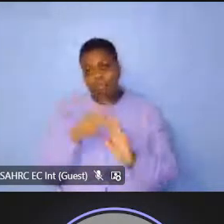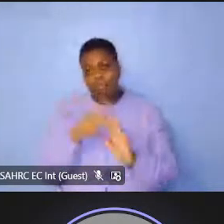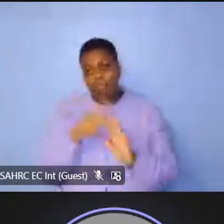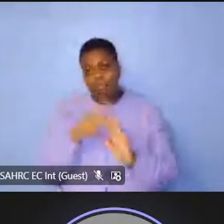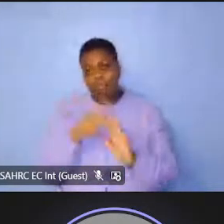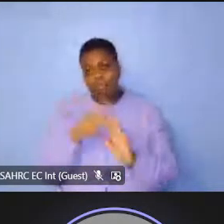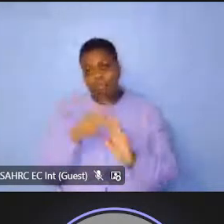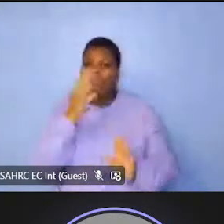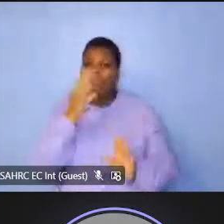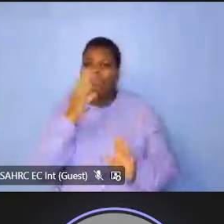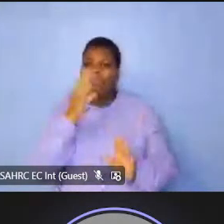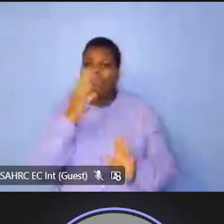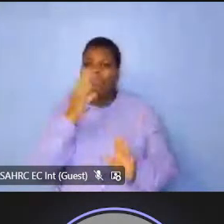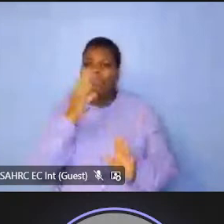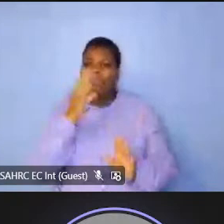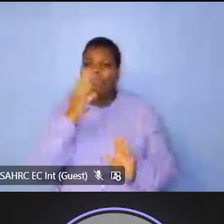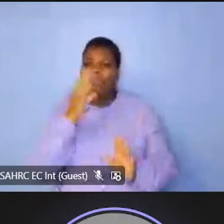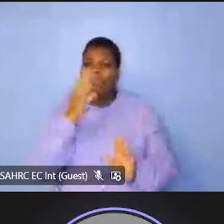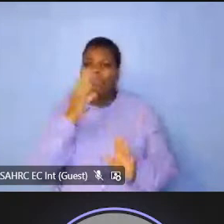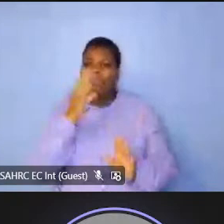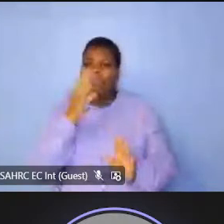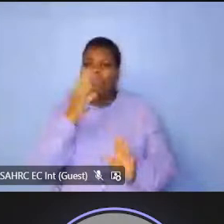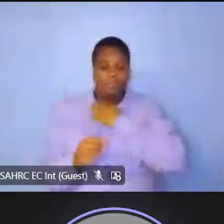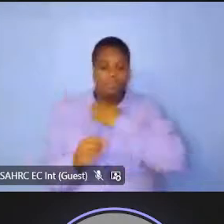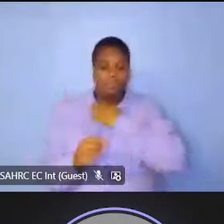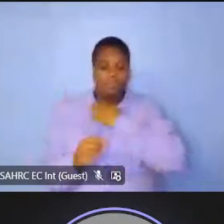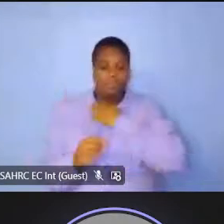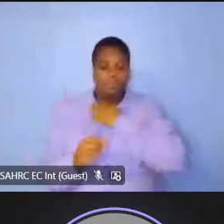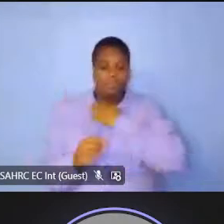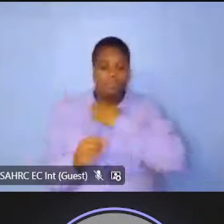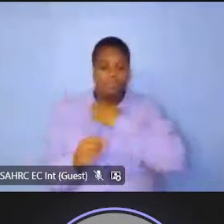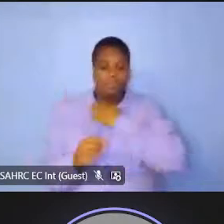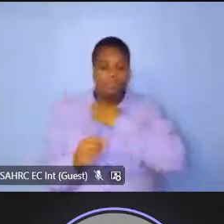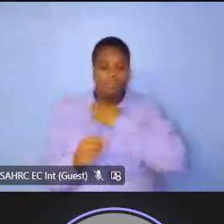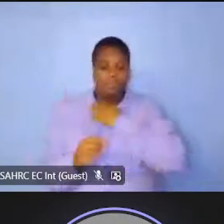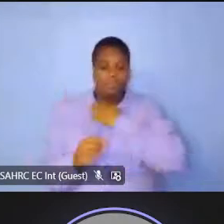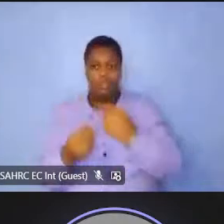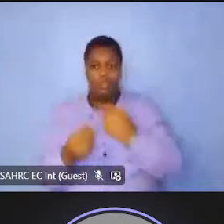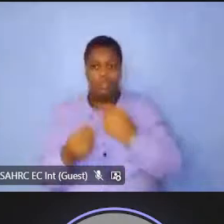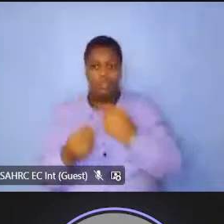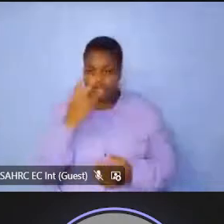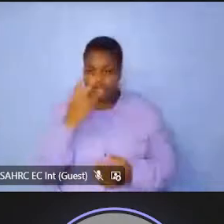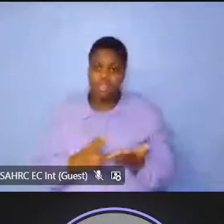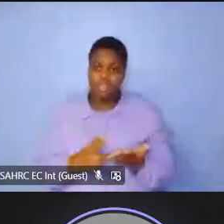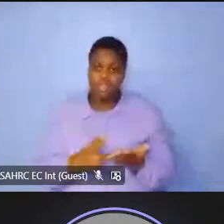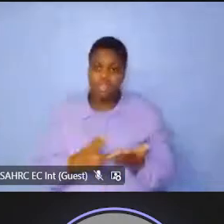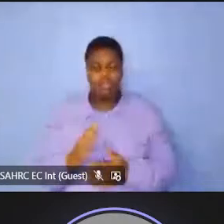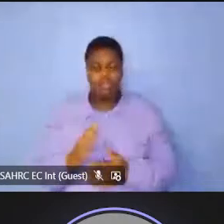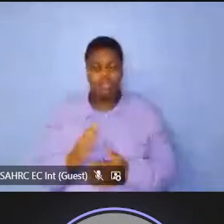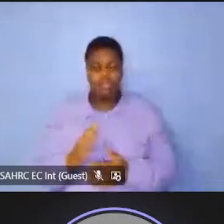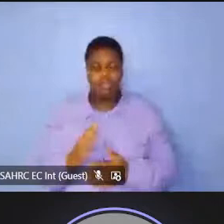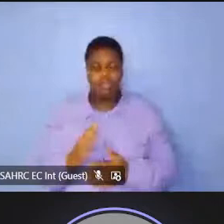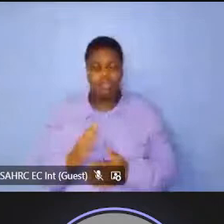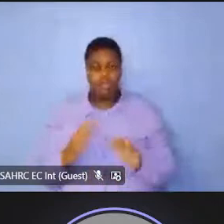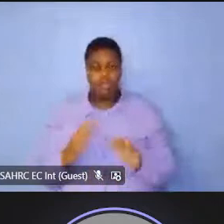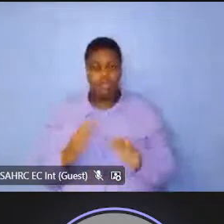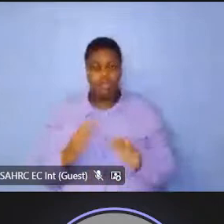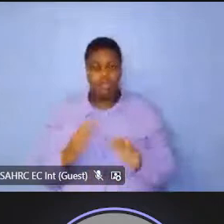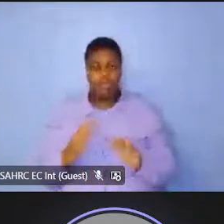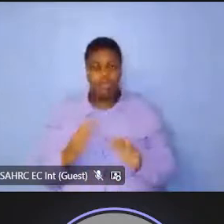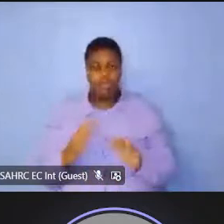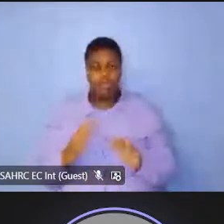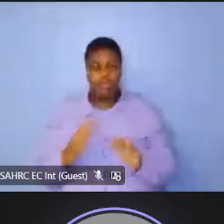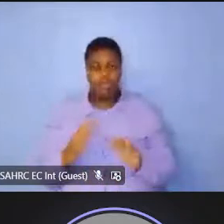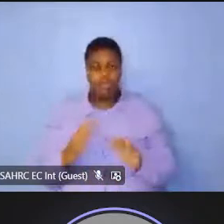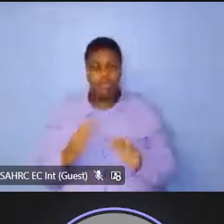speaks about rights, or even mentions the words rights, or even mentions any of the rights which are applicable to